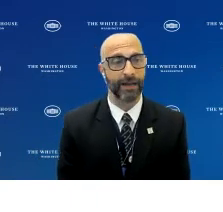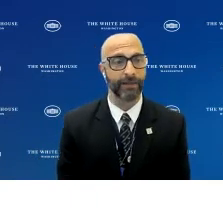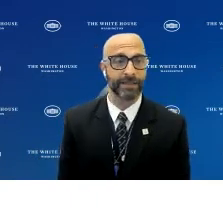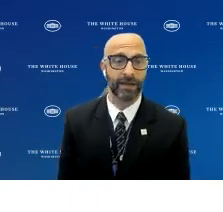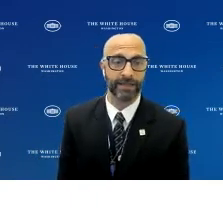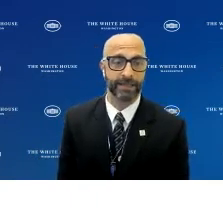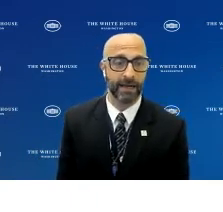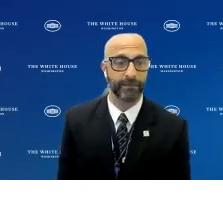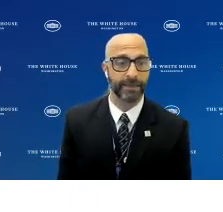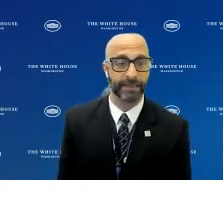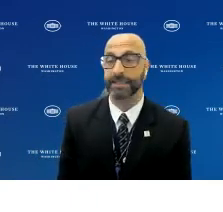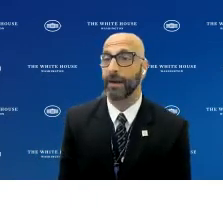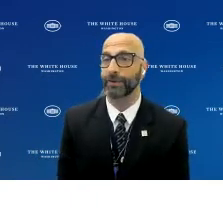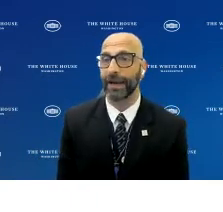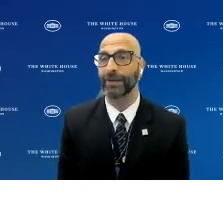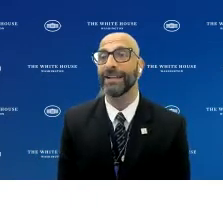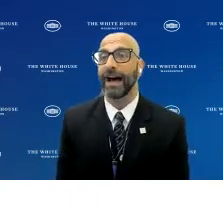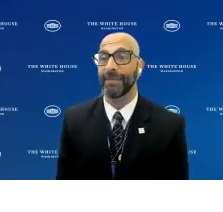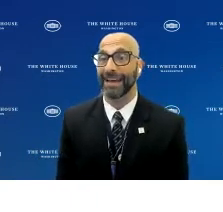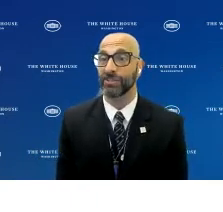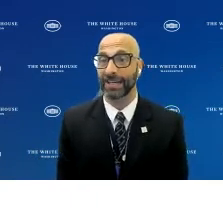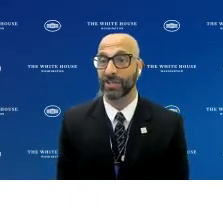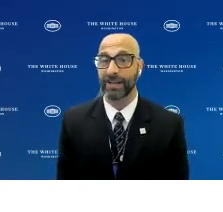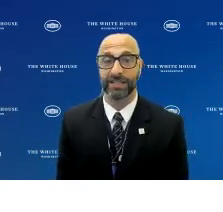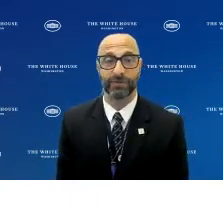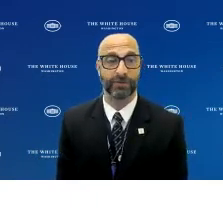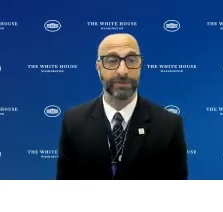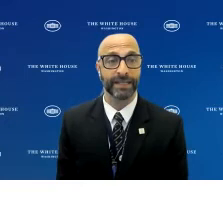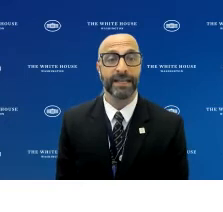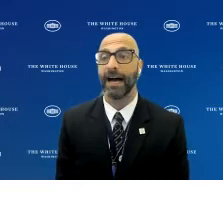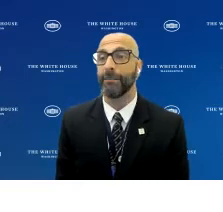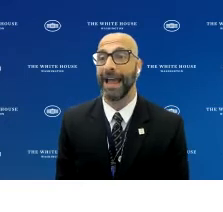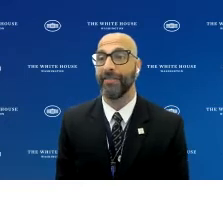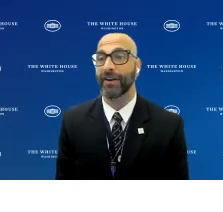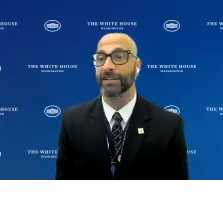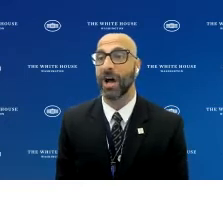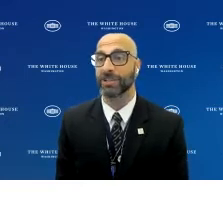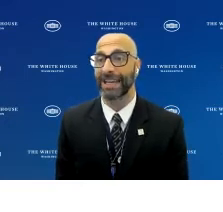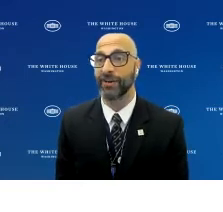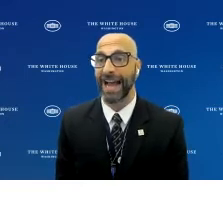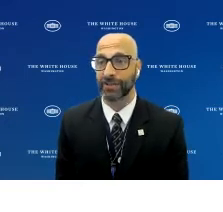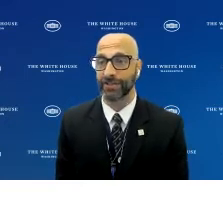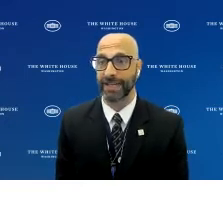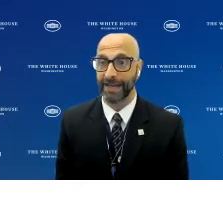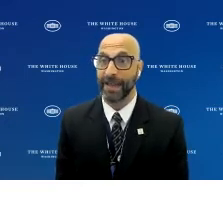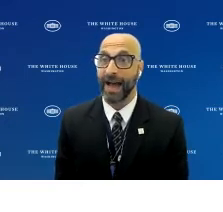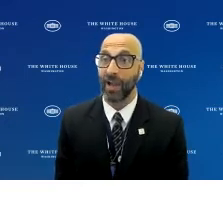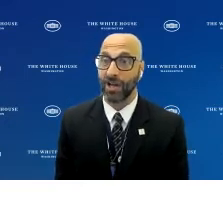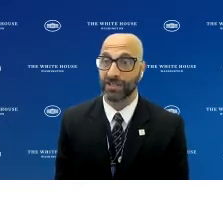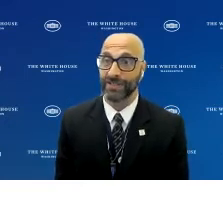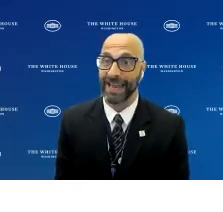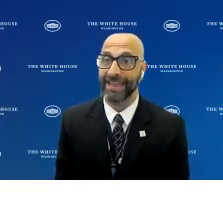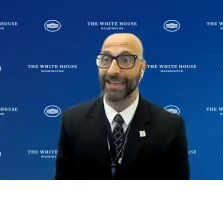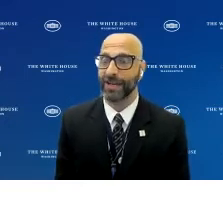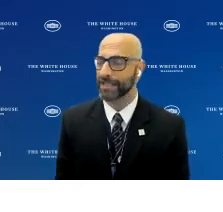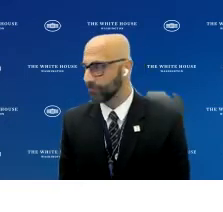domestic TPOXX trial that's called the STOP trial that is just starting to recruit. And there is also an international study.